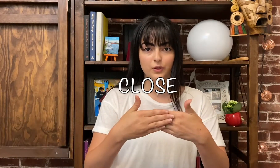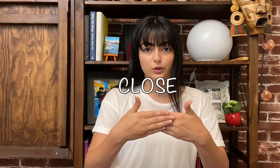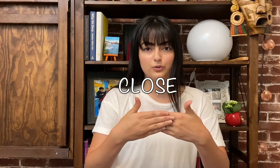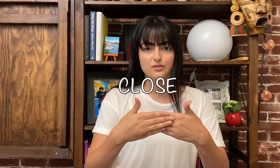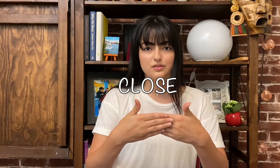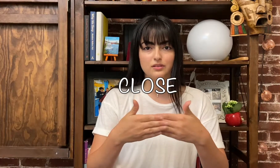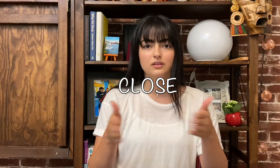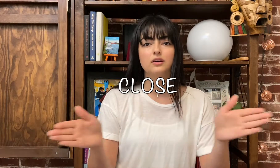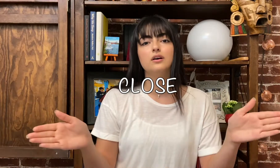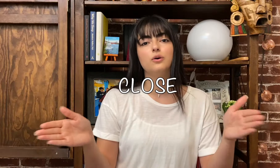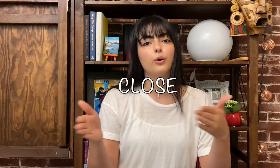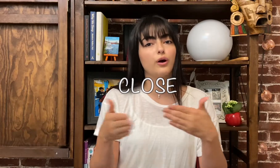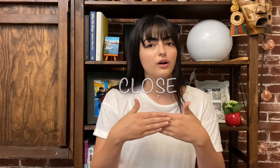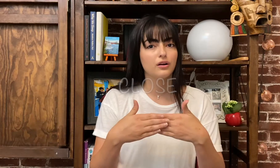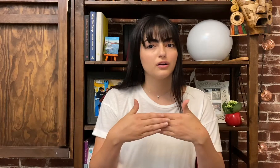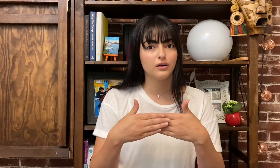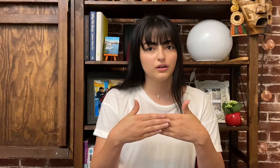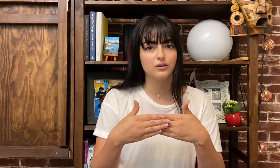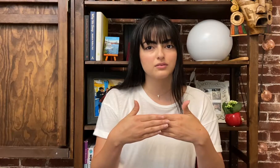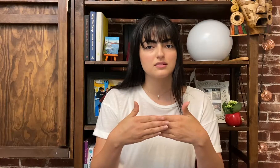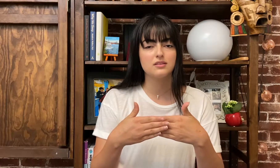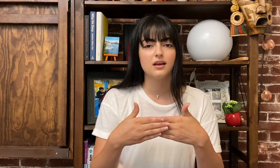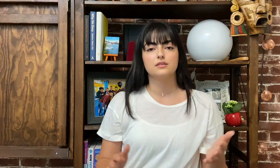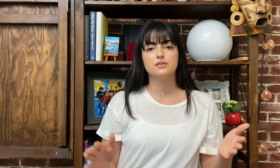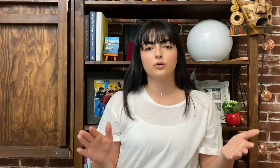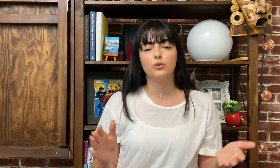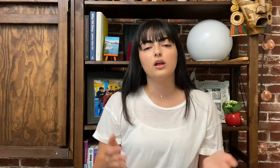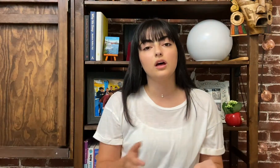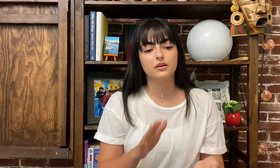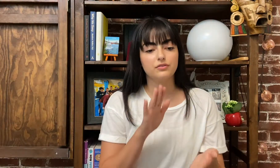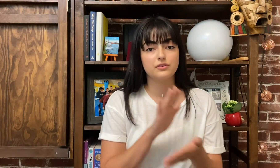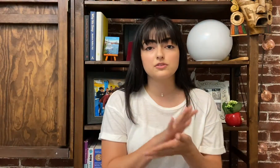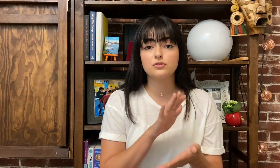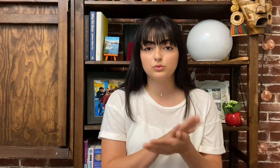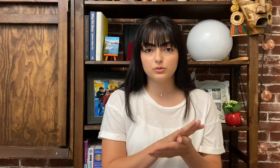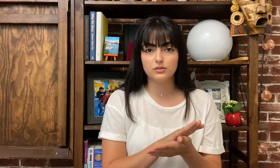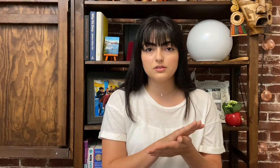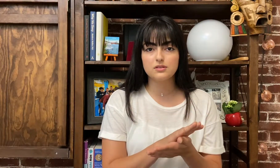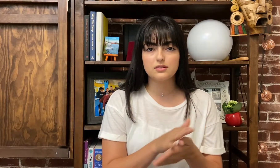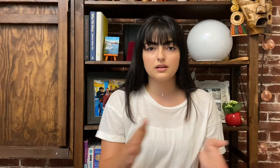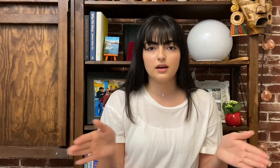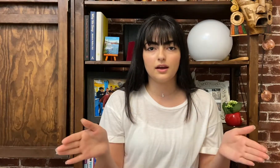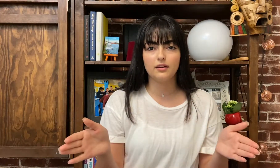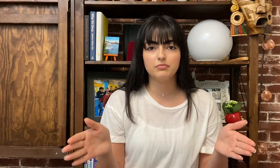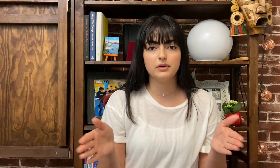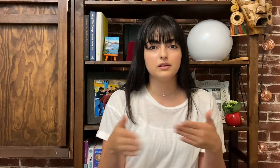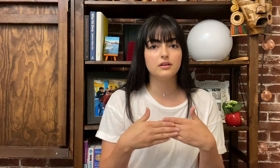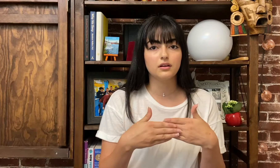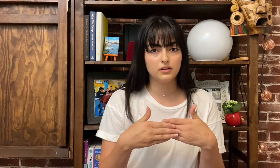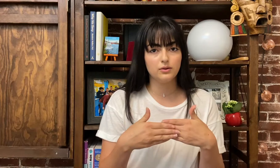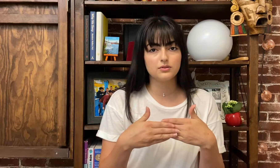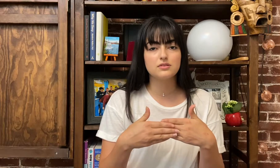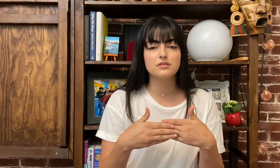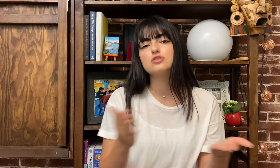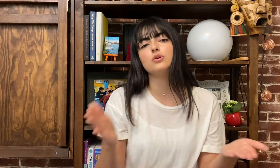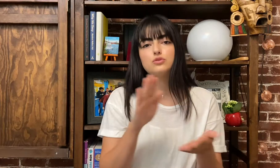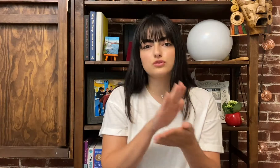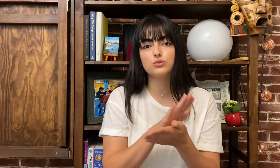closed or close. So a lot of schools have been closed. So schools